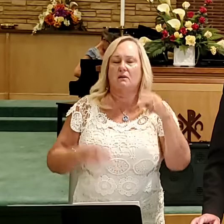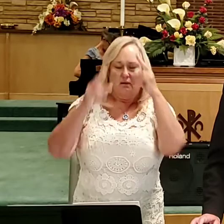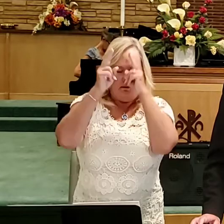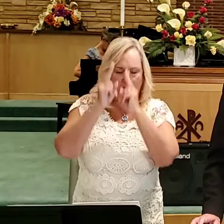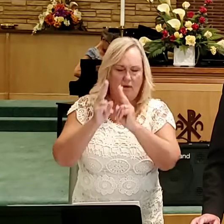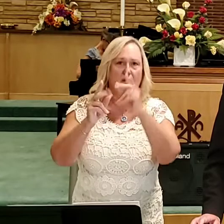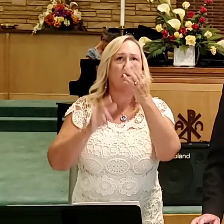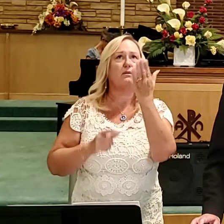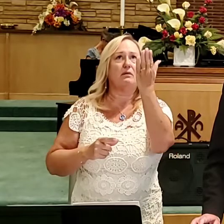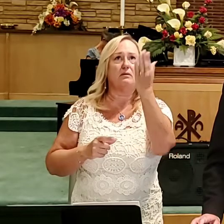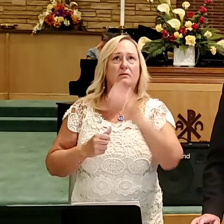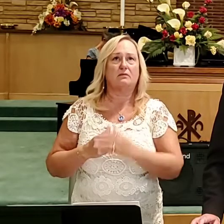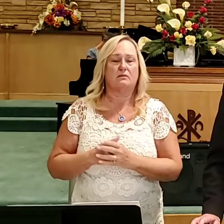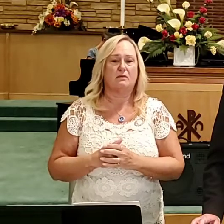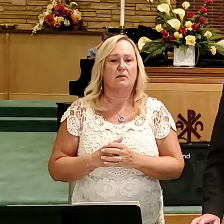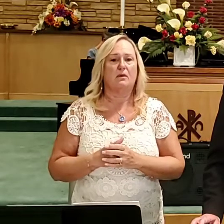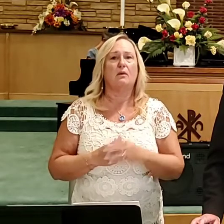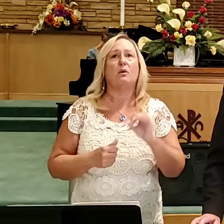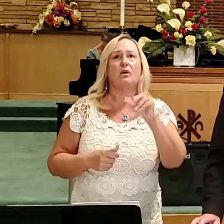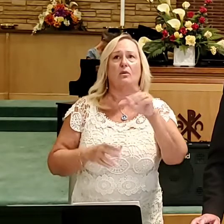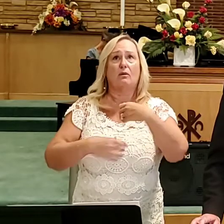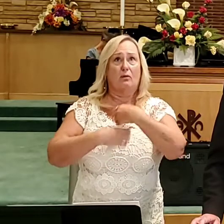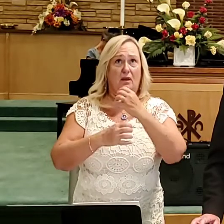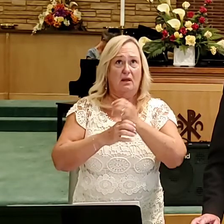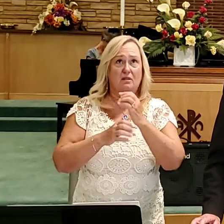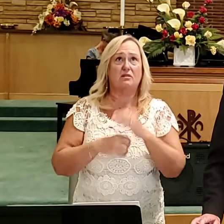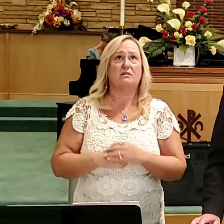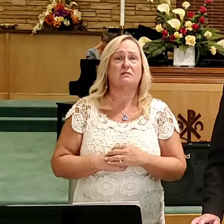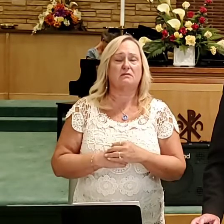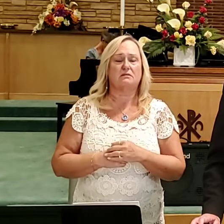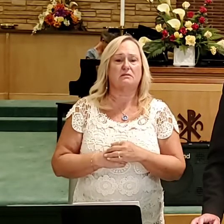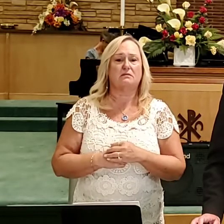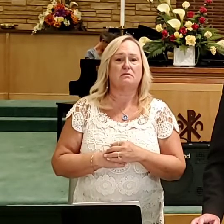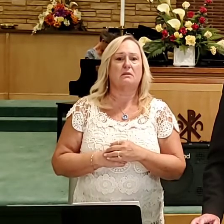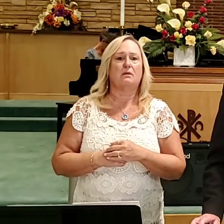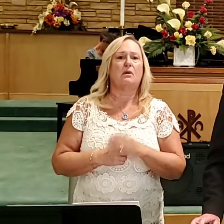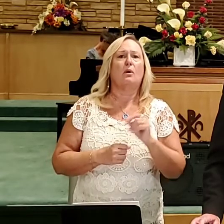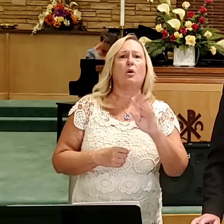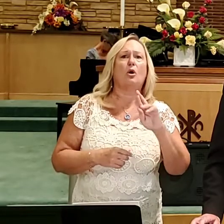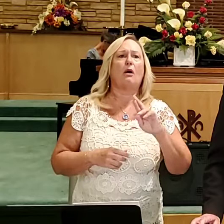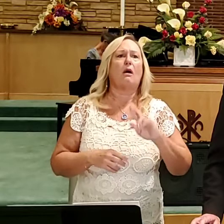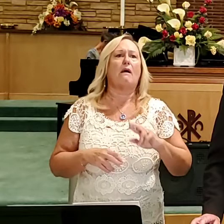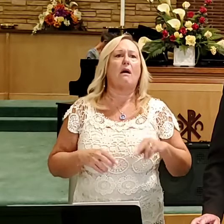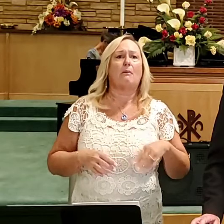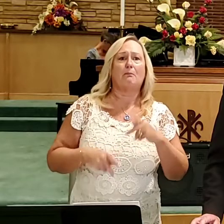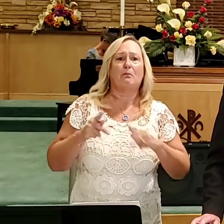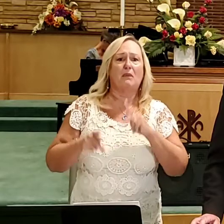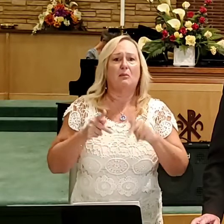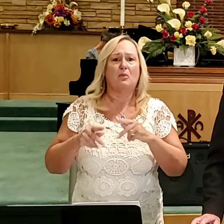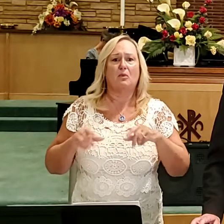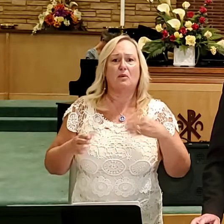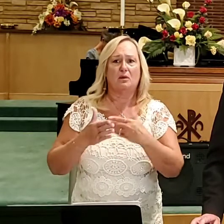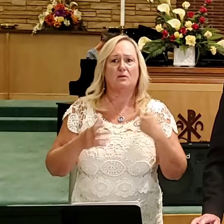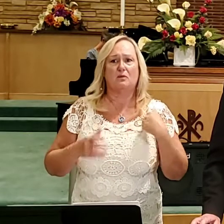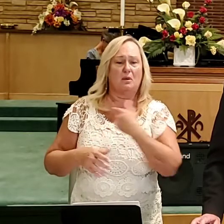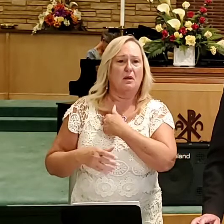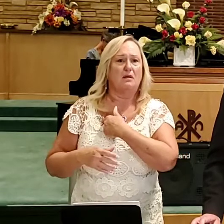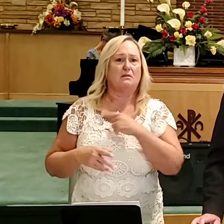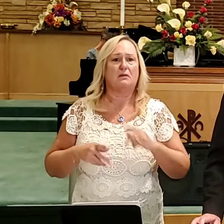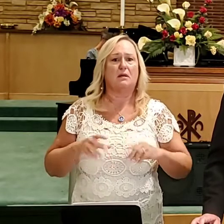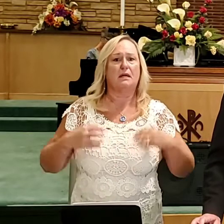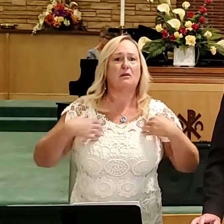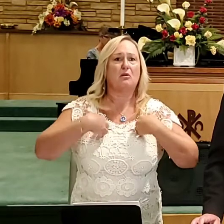you or your creation or our fellow creatures. We do